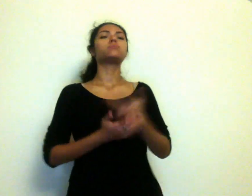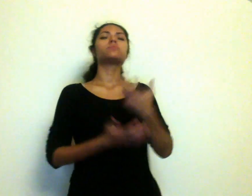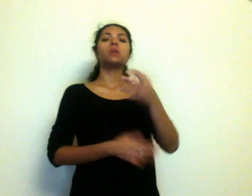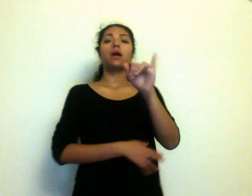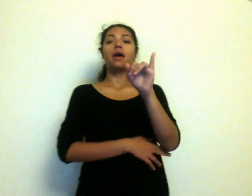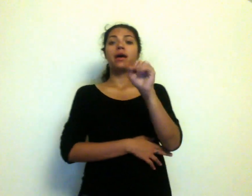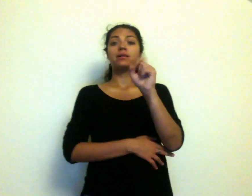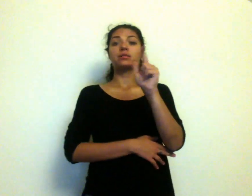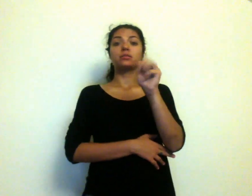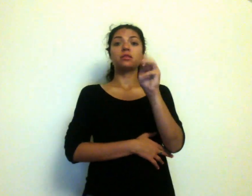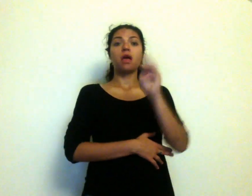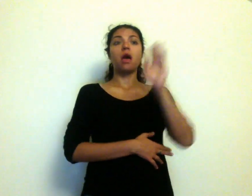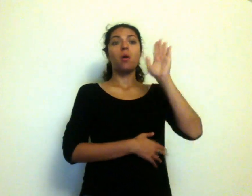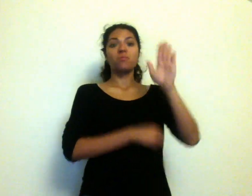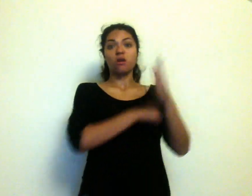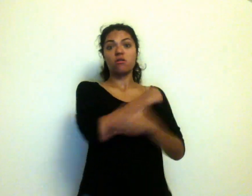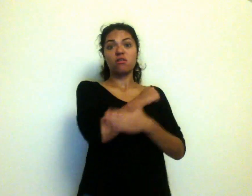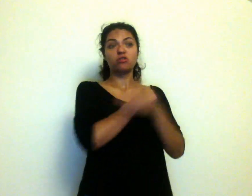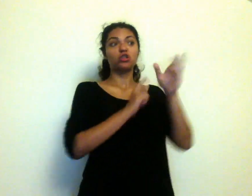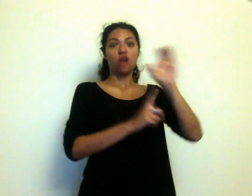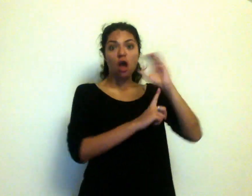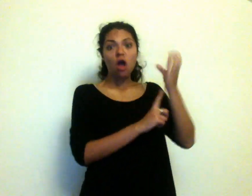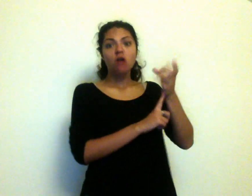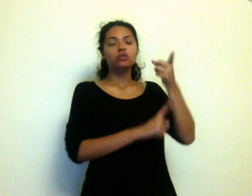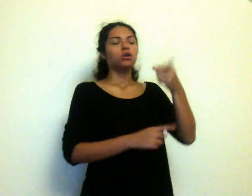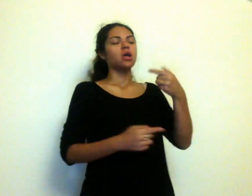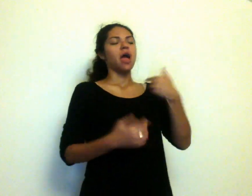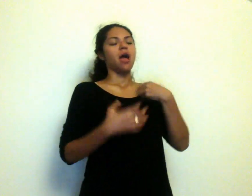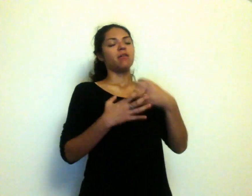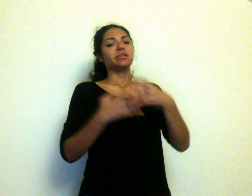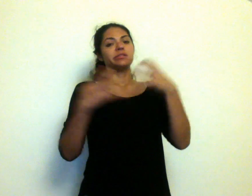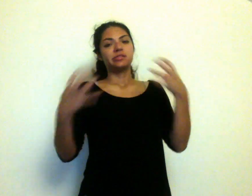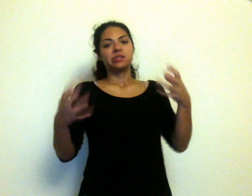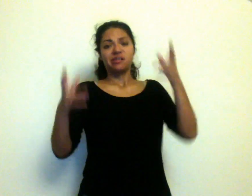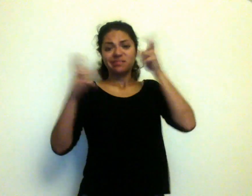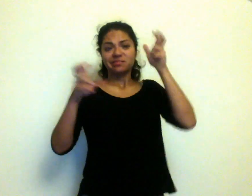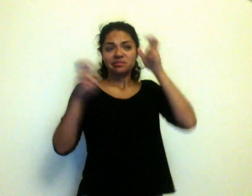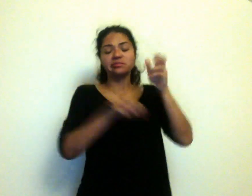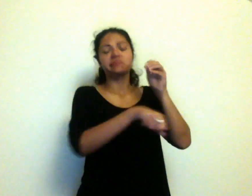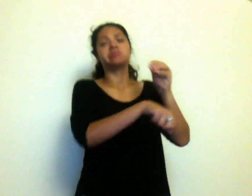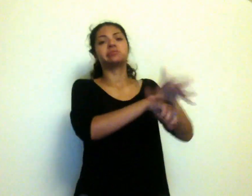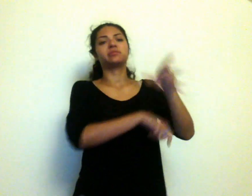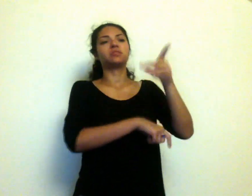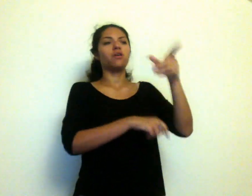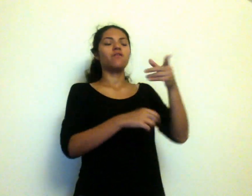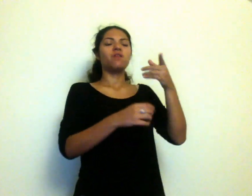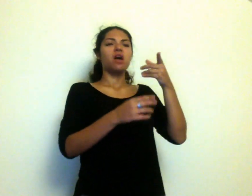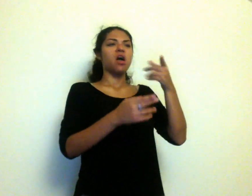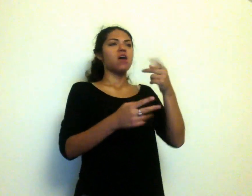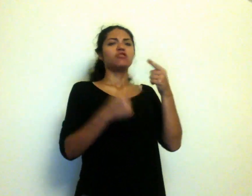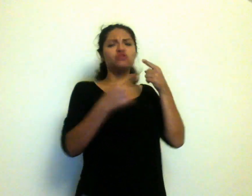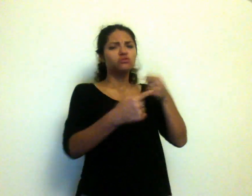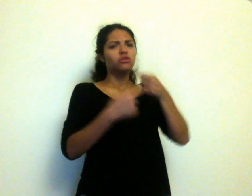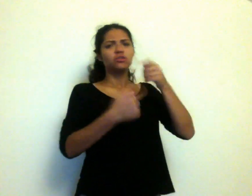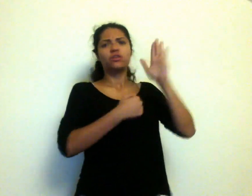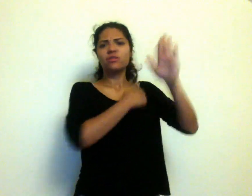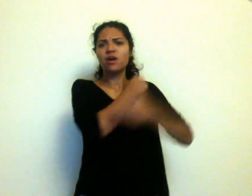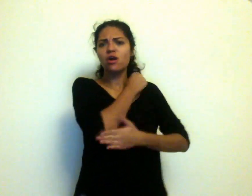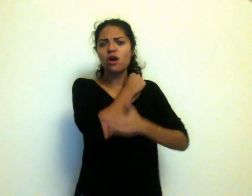satanic influence in their religion, so that when you see even a Muslim convert for years to come, you'll see all kinds of struggle with